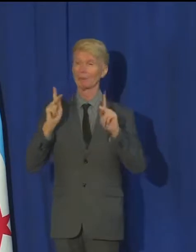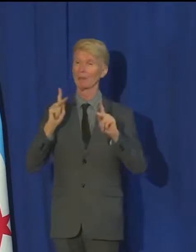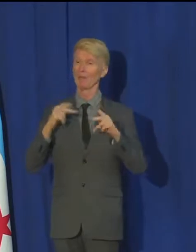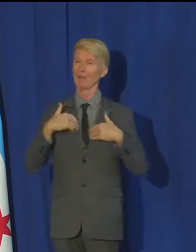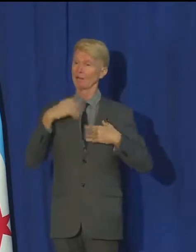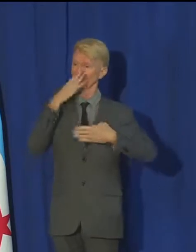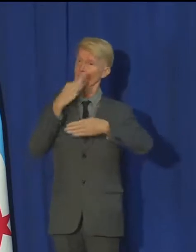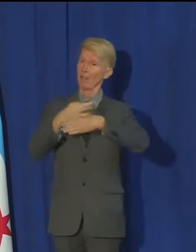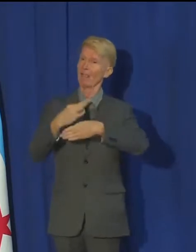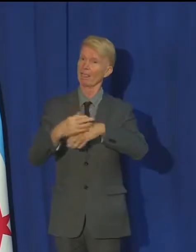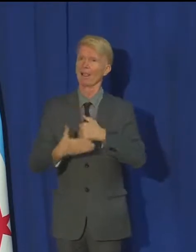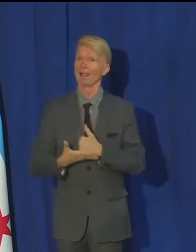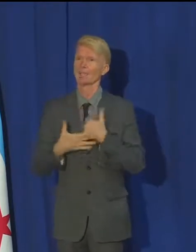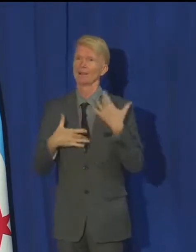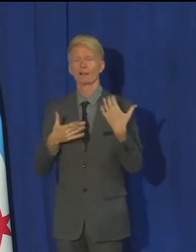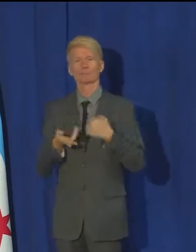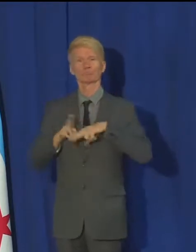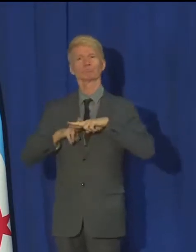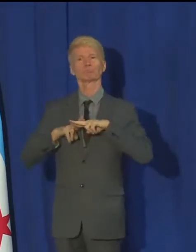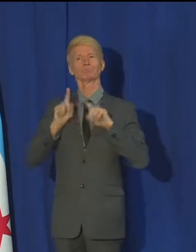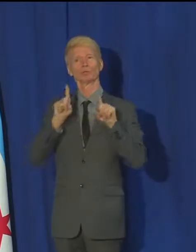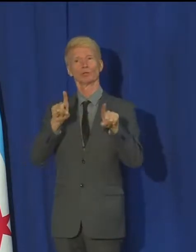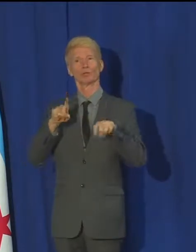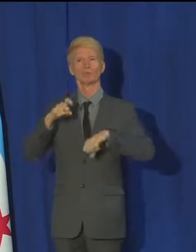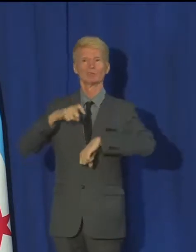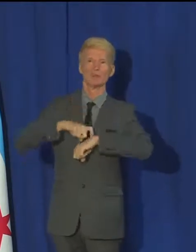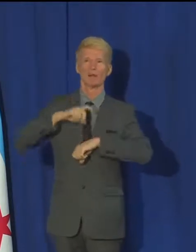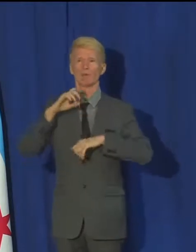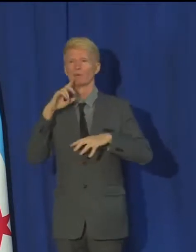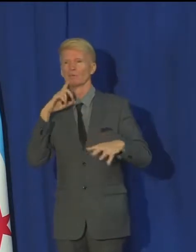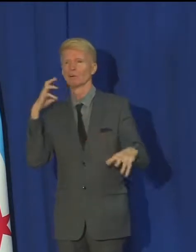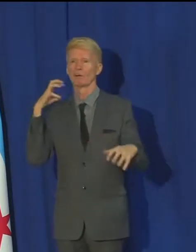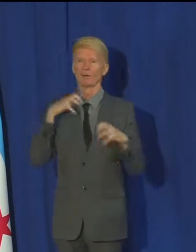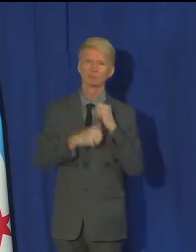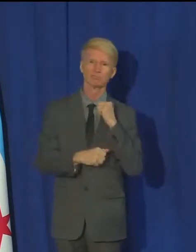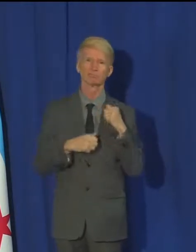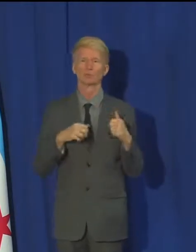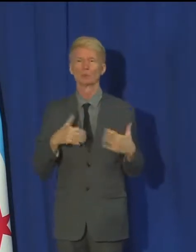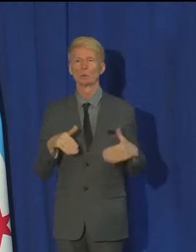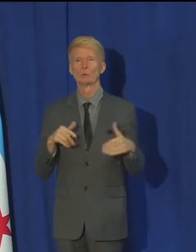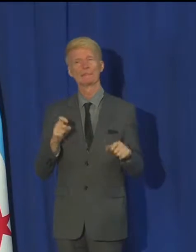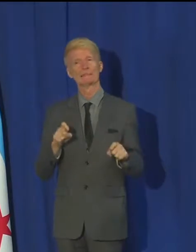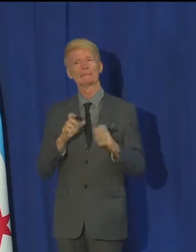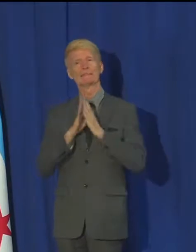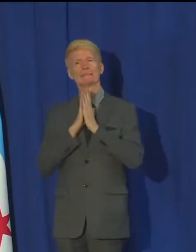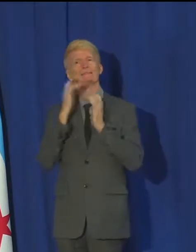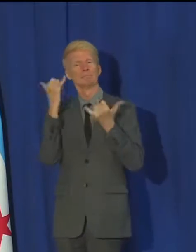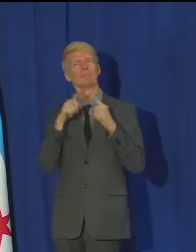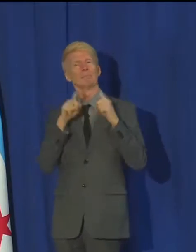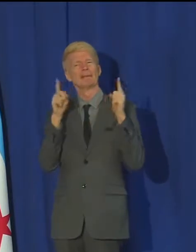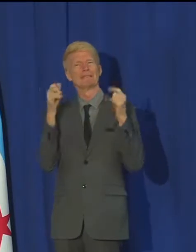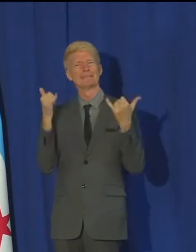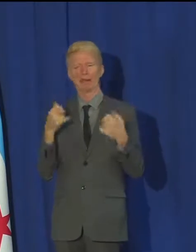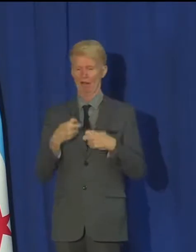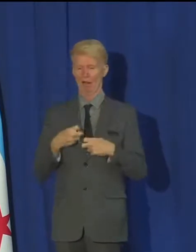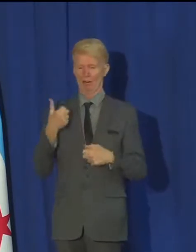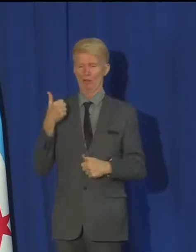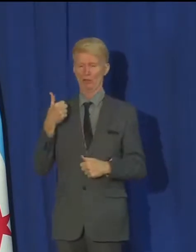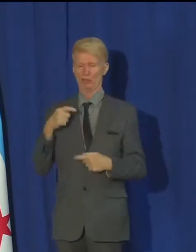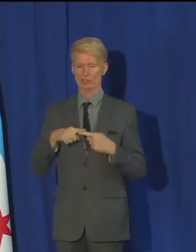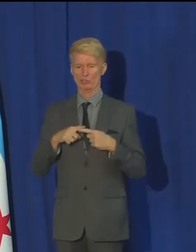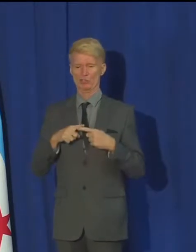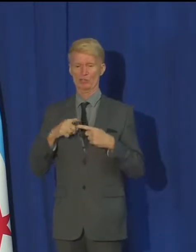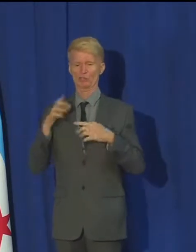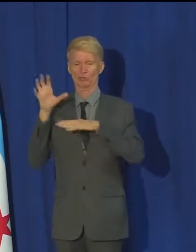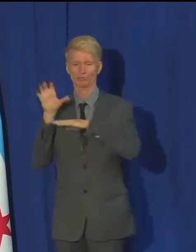faith, and make, you know, the fact that this is making it harder for people in some ways, you know, to gather in those traditional